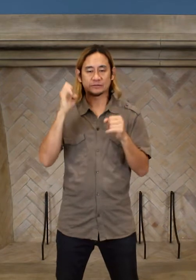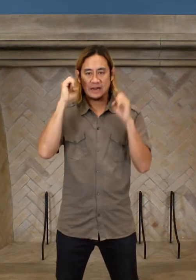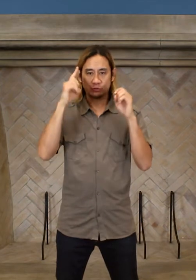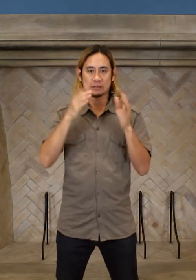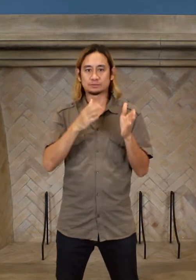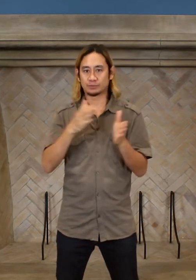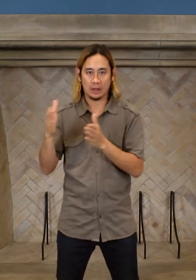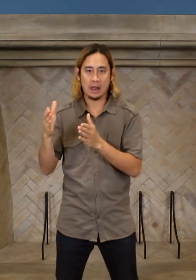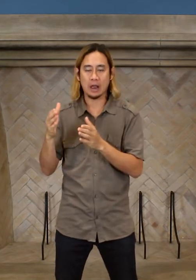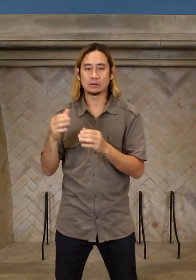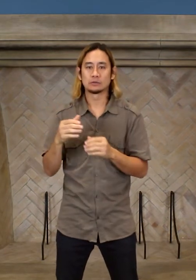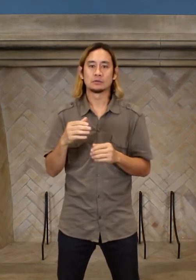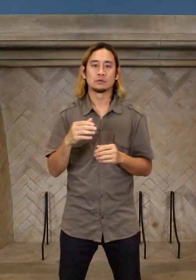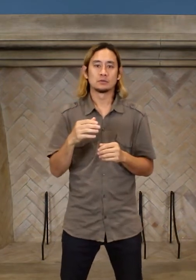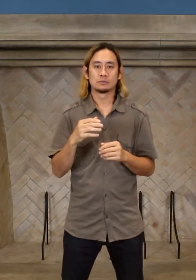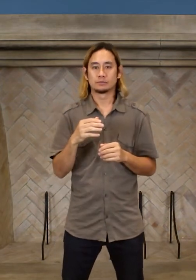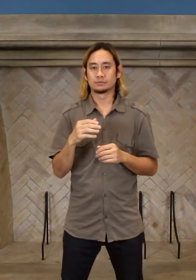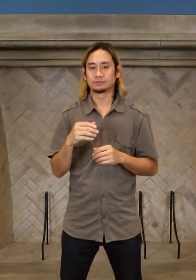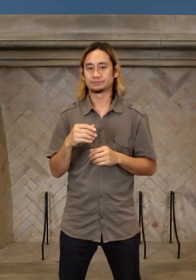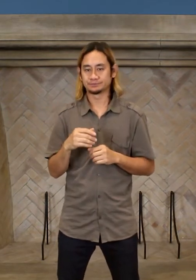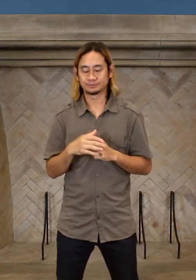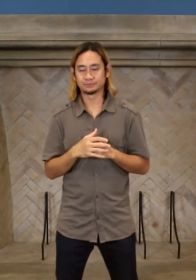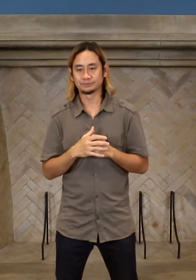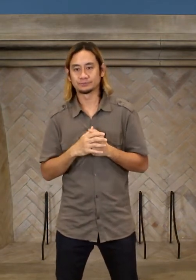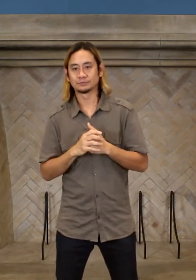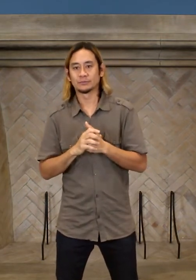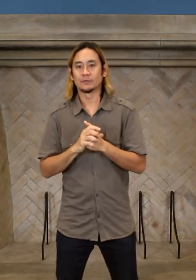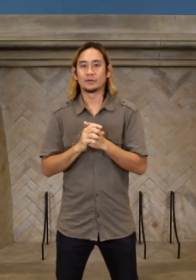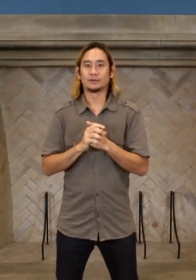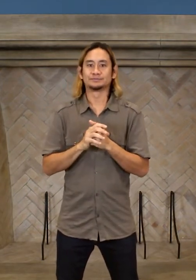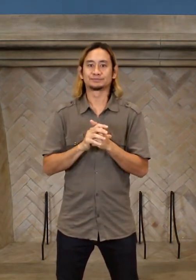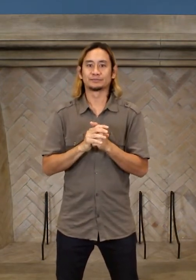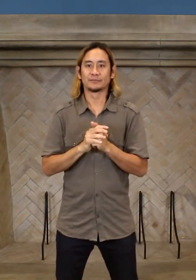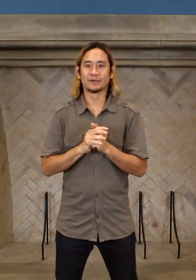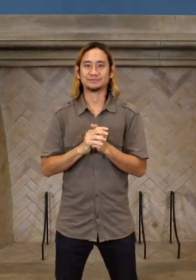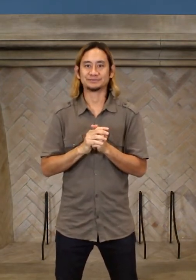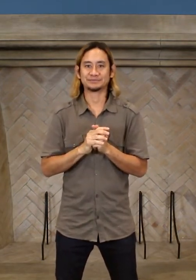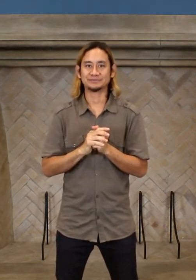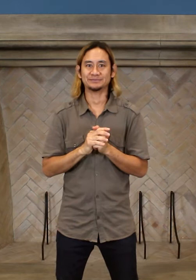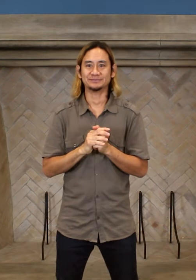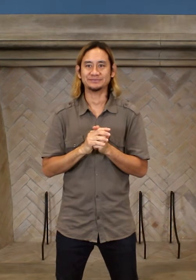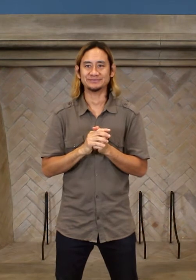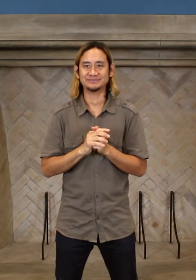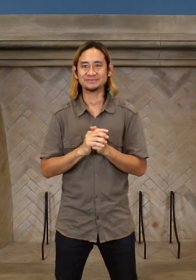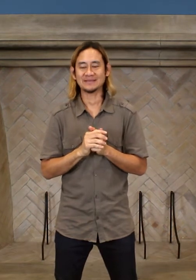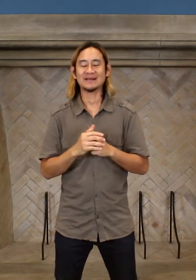regular mainstream classes and made sure to emphasize that in my IEP, my individual education plan.